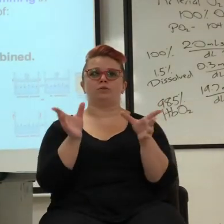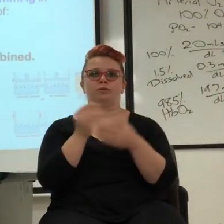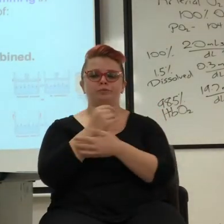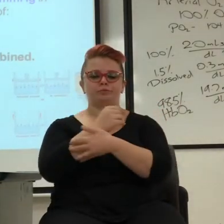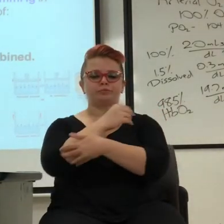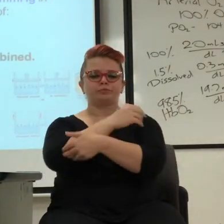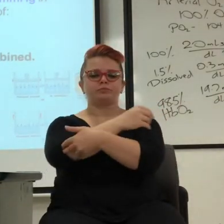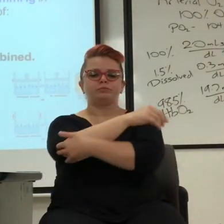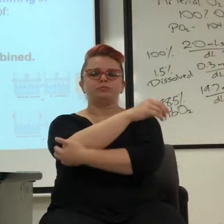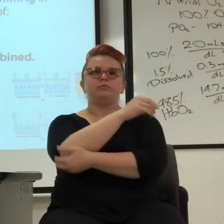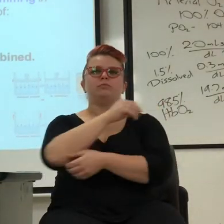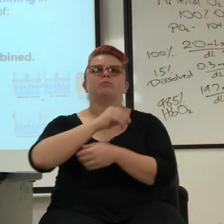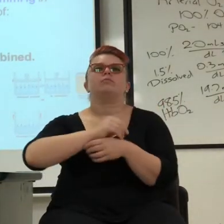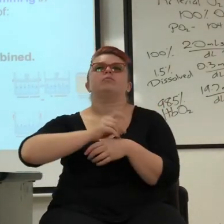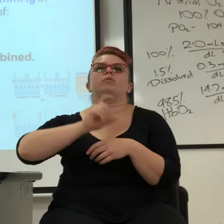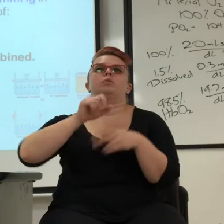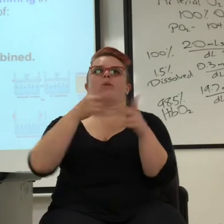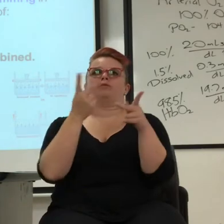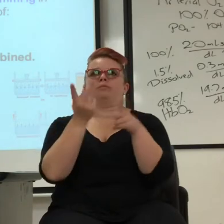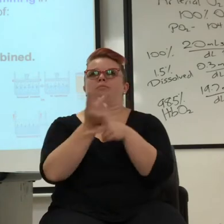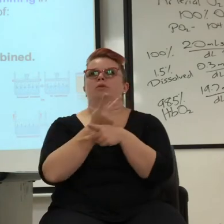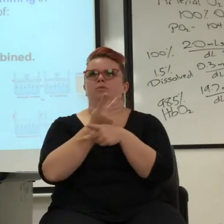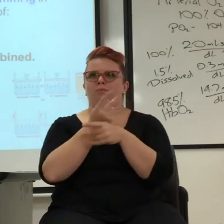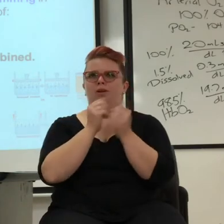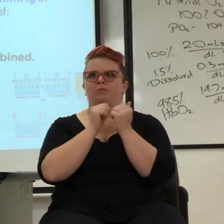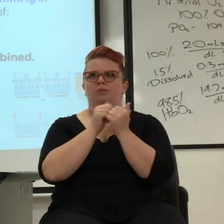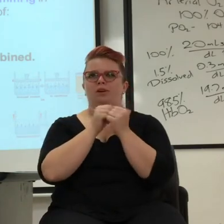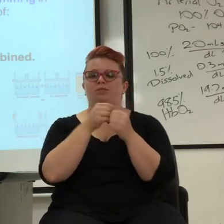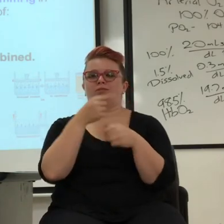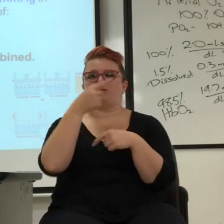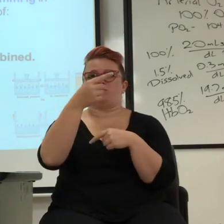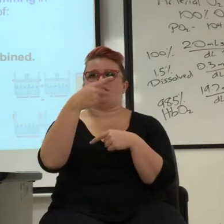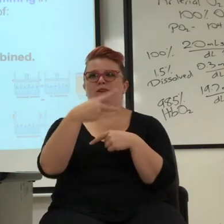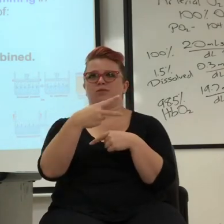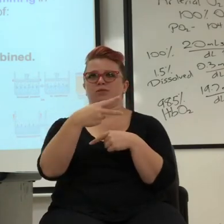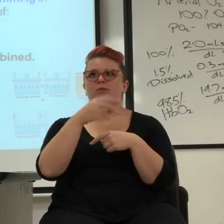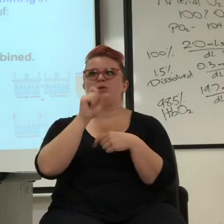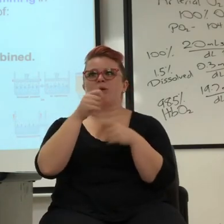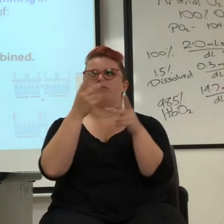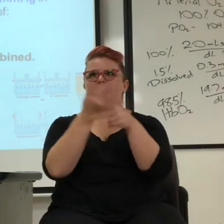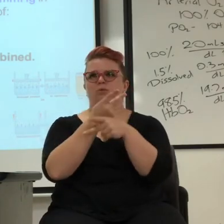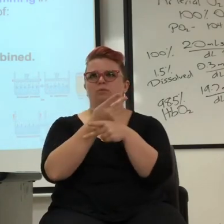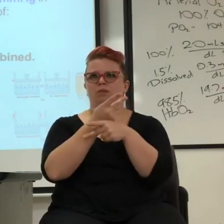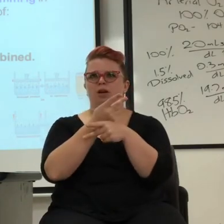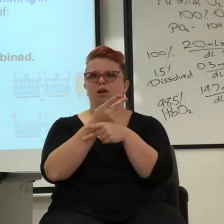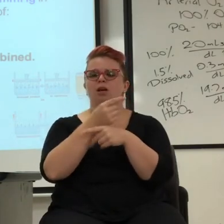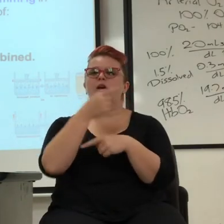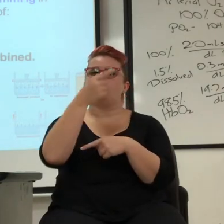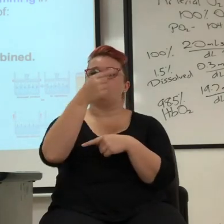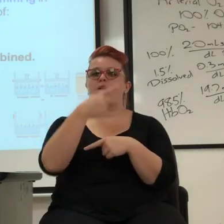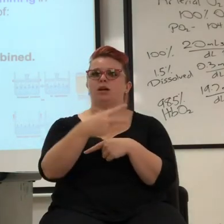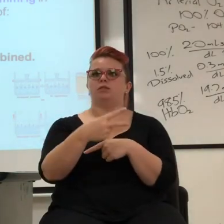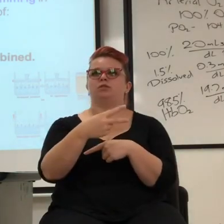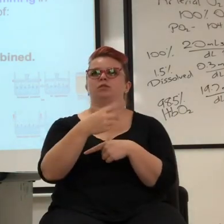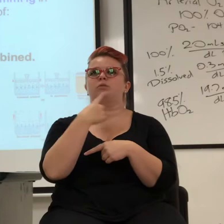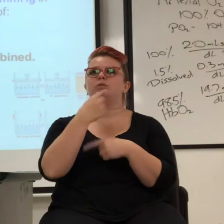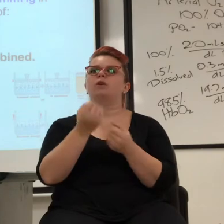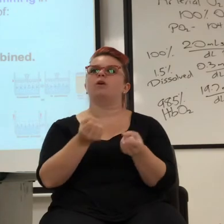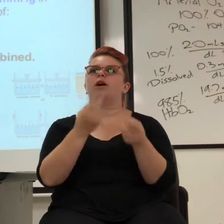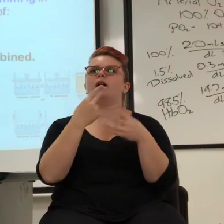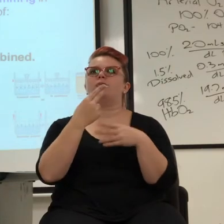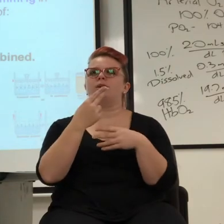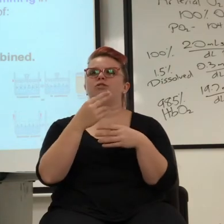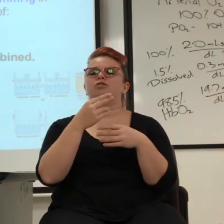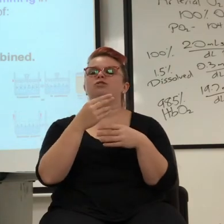All right, what you do, you have to multiply one and two together. One and two will tell you how much is being carried by